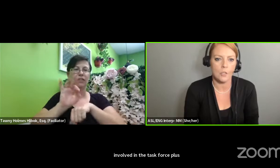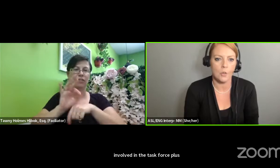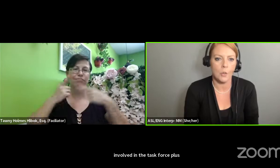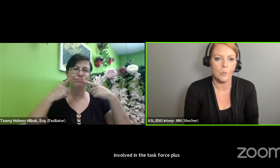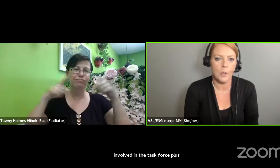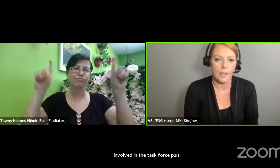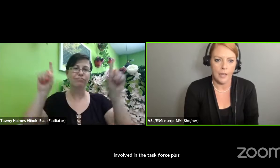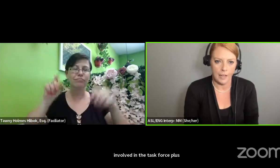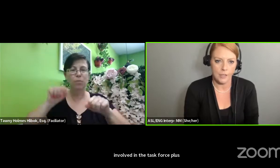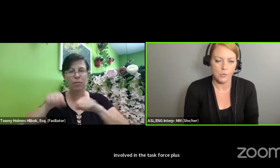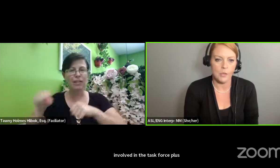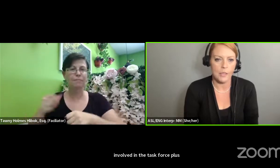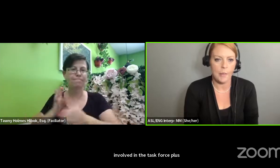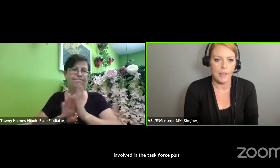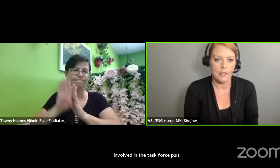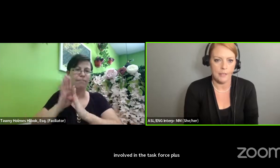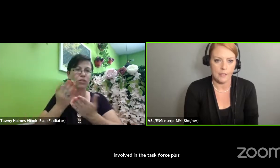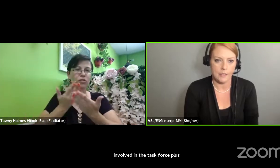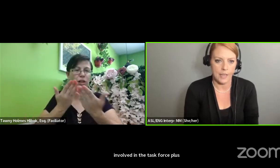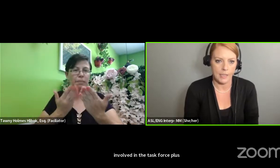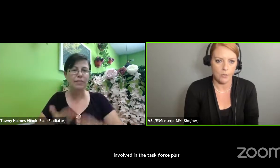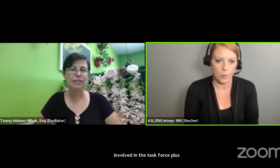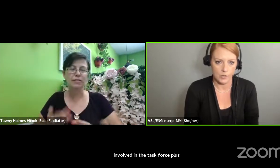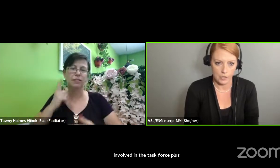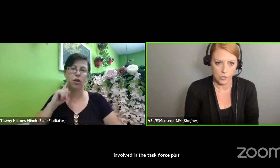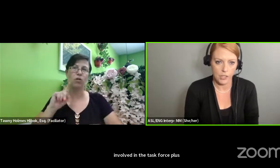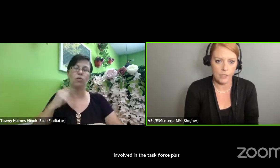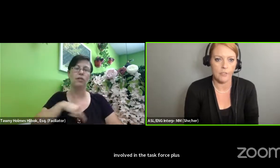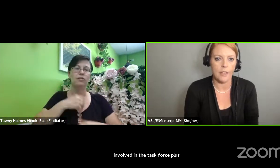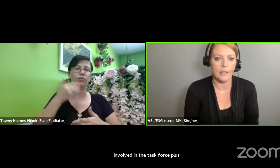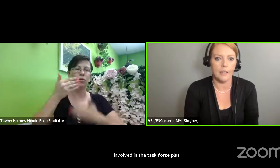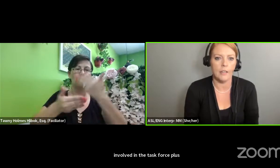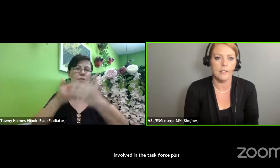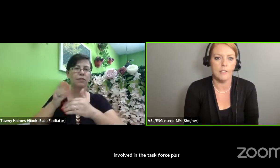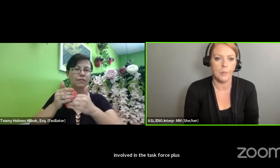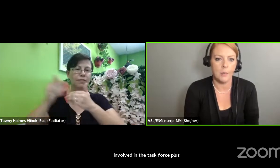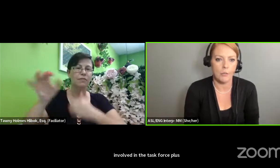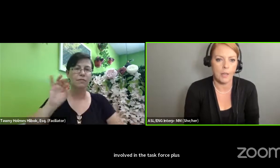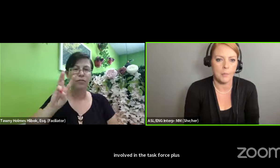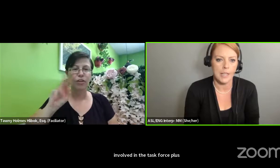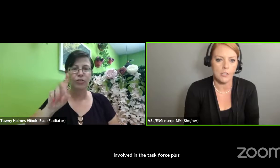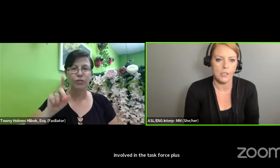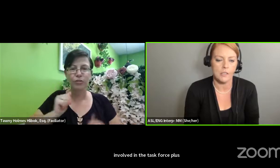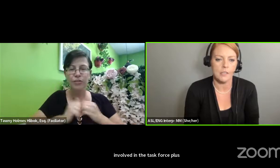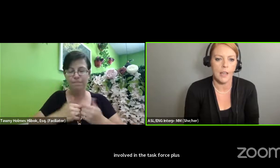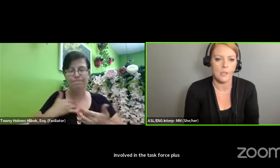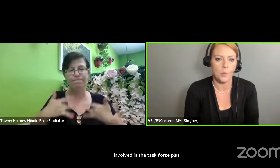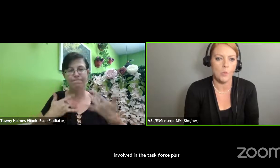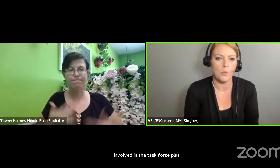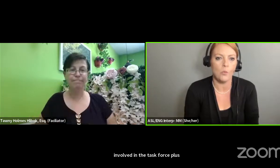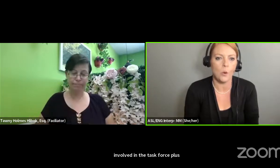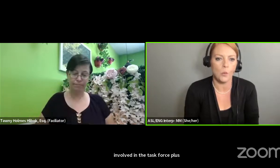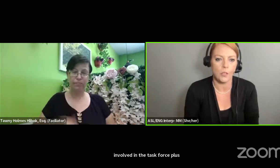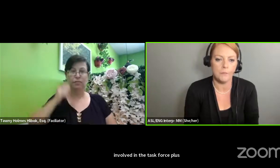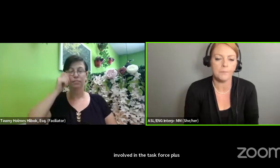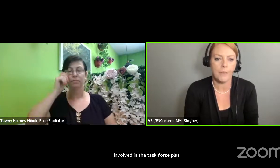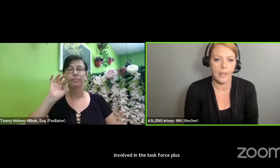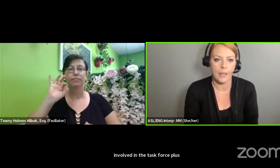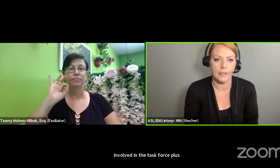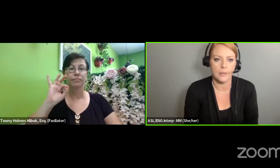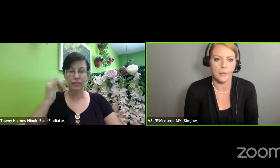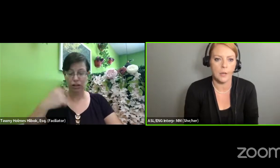together as a group, it has really made this task force achieve in developing recommendations as we move